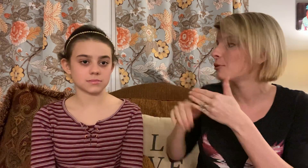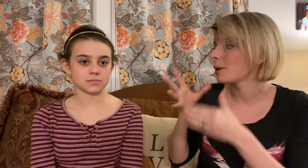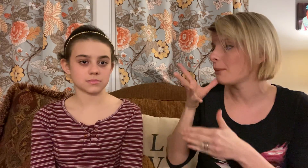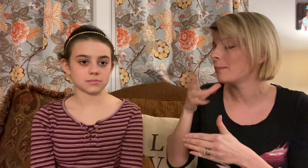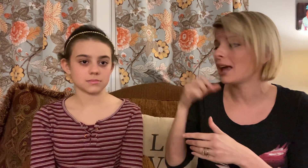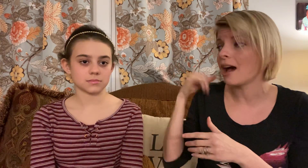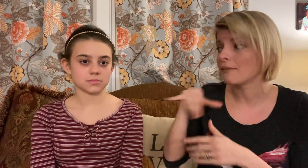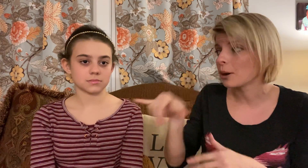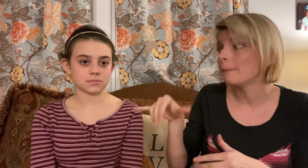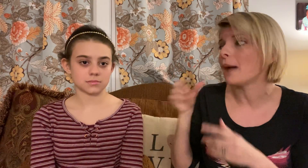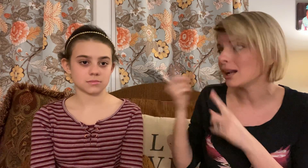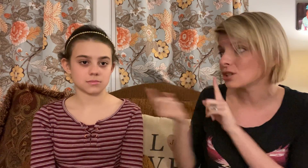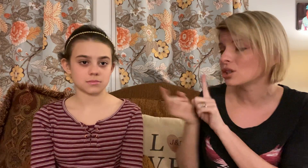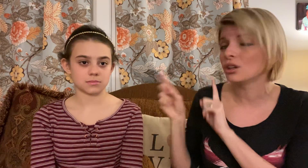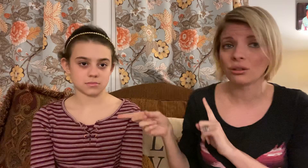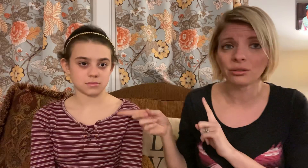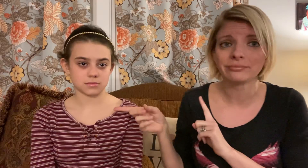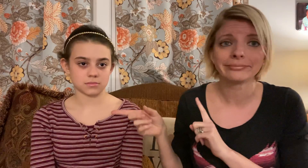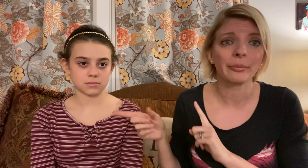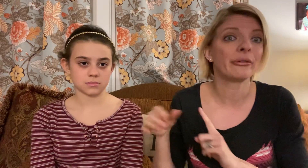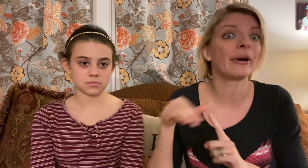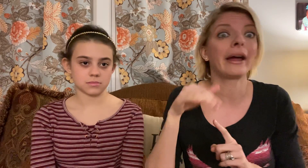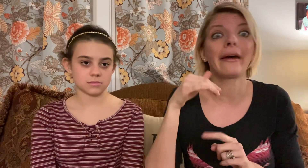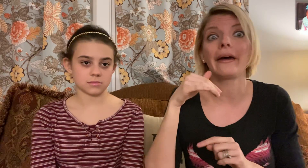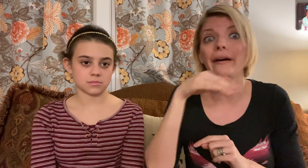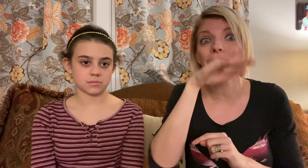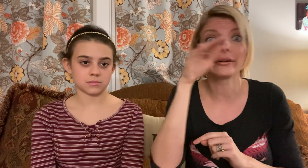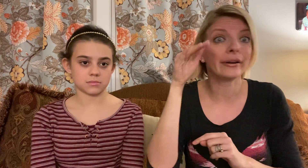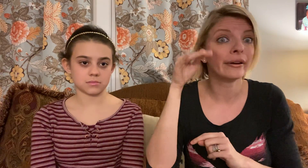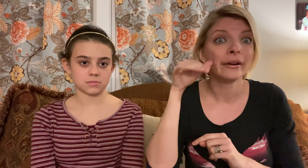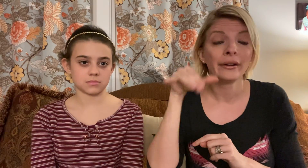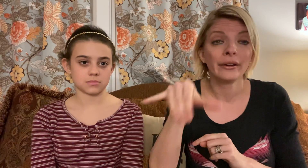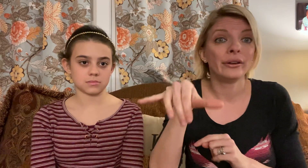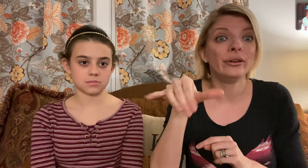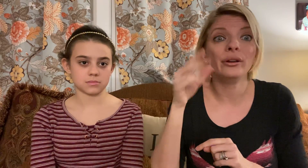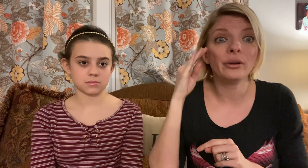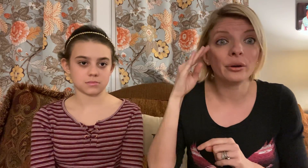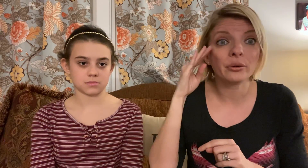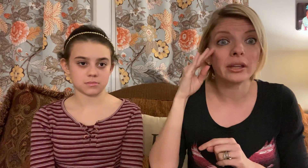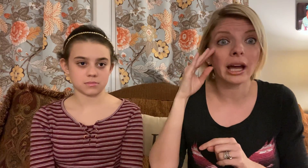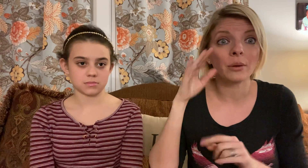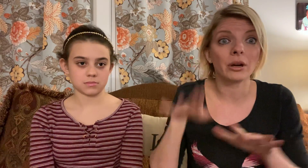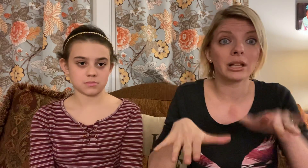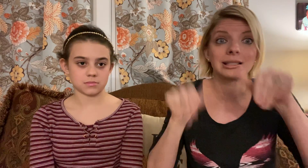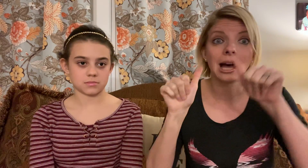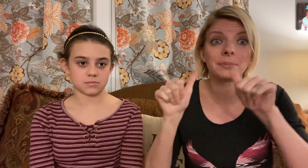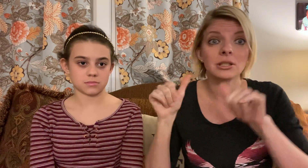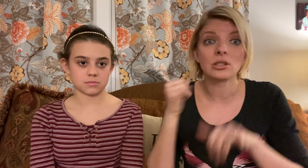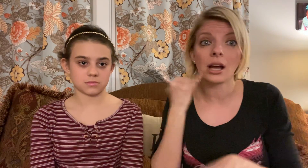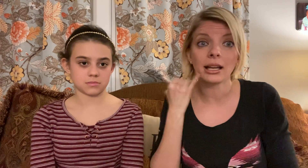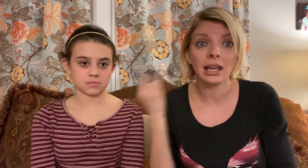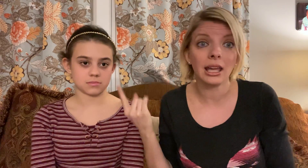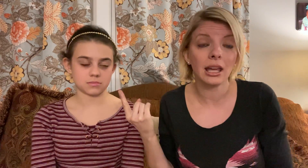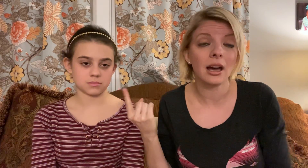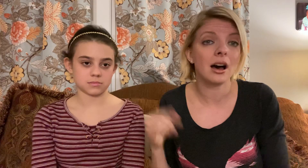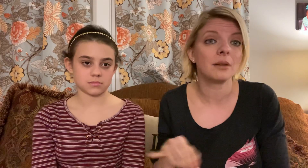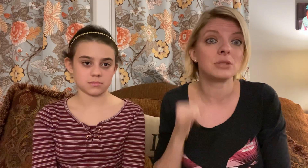before Mommy ever met you, before I ever knew that I would adopt Jackie.